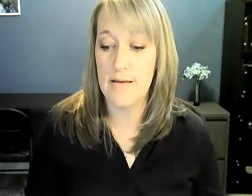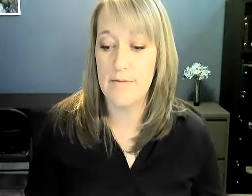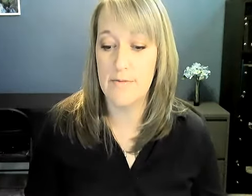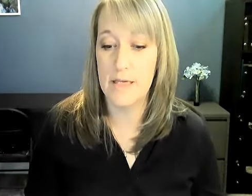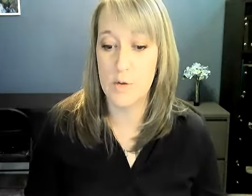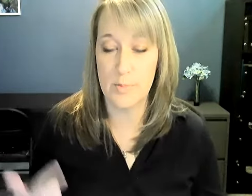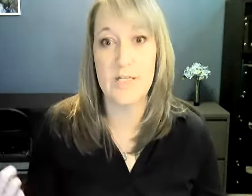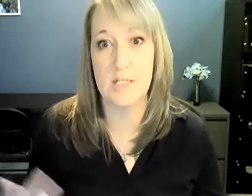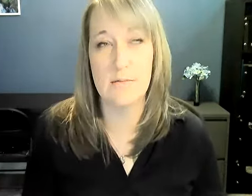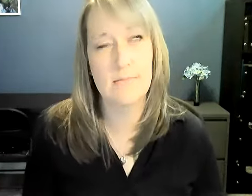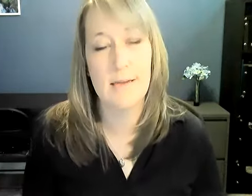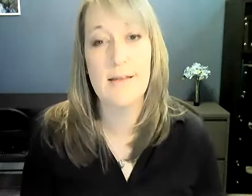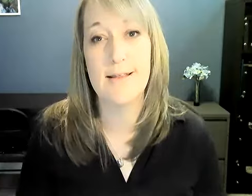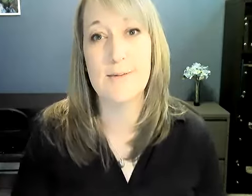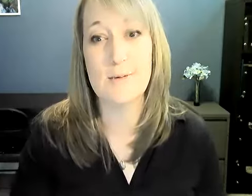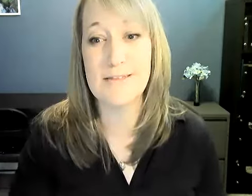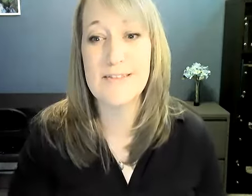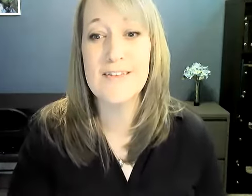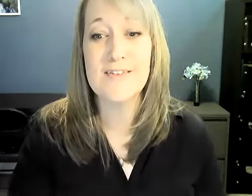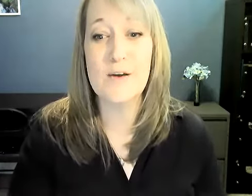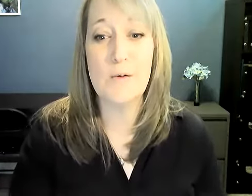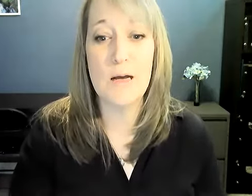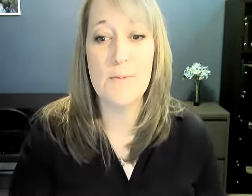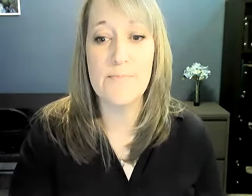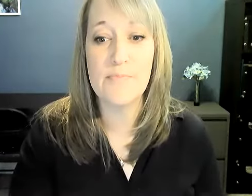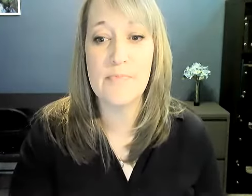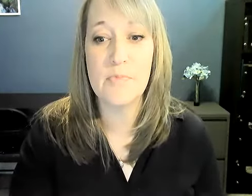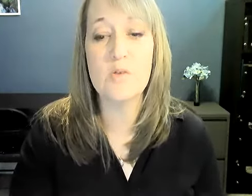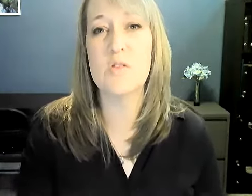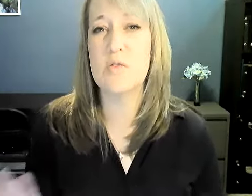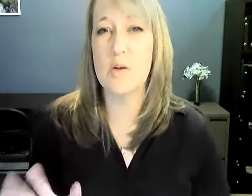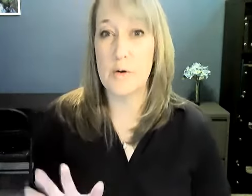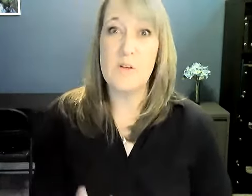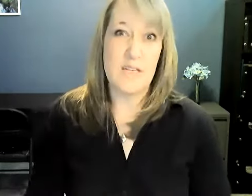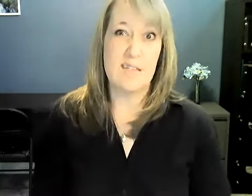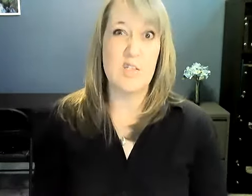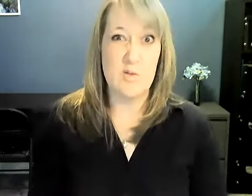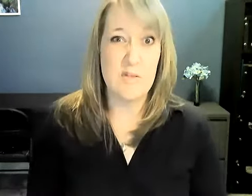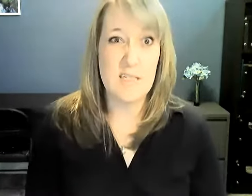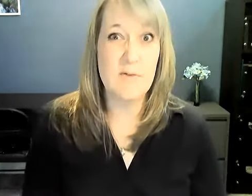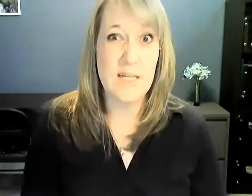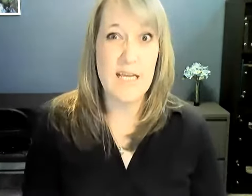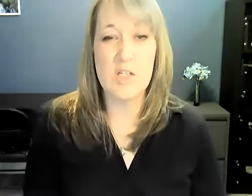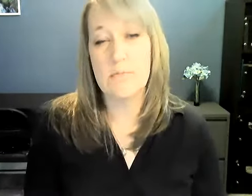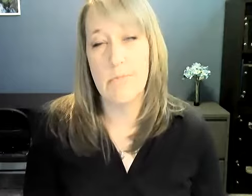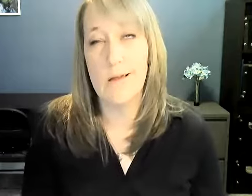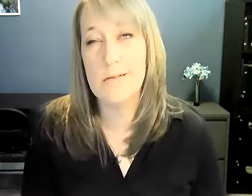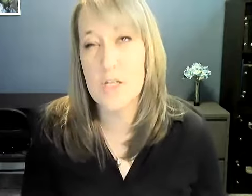Negative incorporation. That's what it was. So there are a few signs that don't use this for negation, but